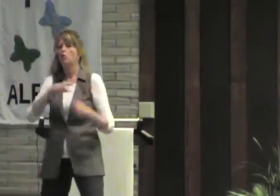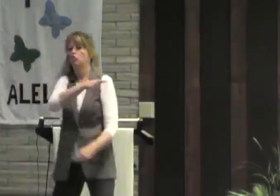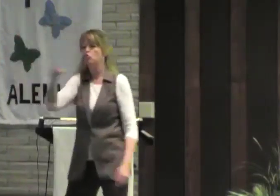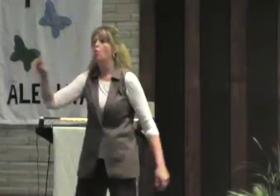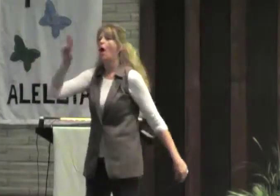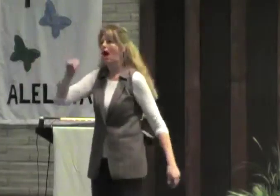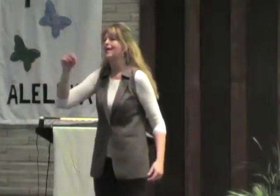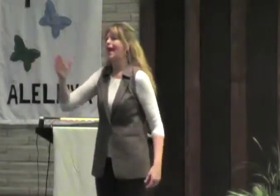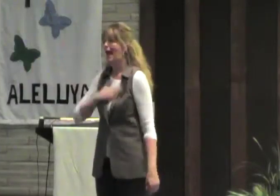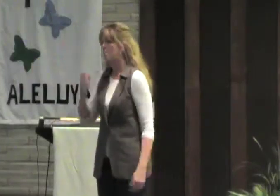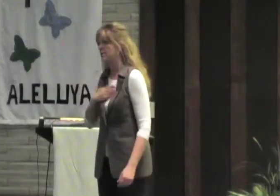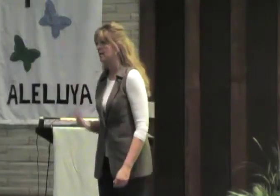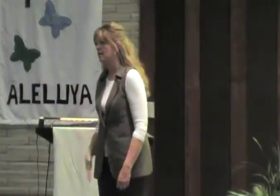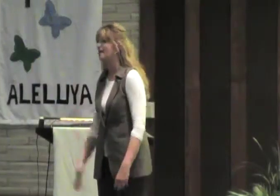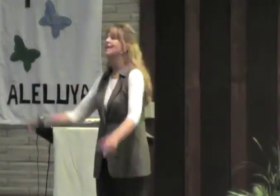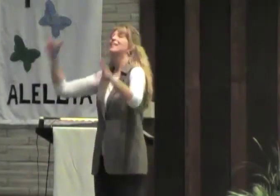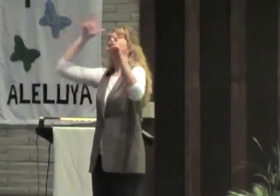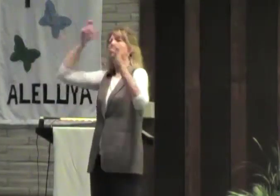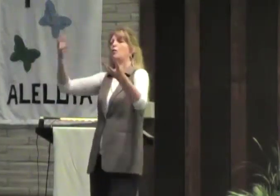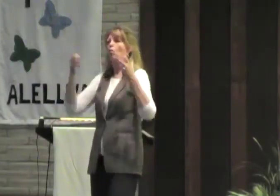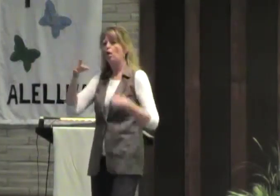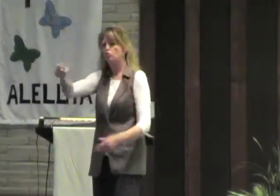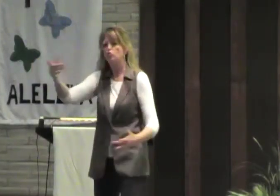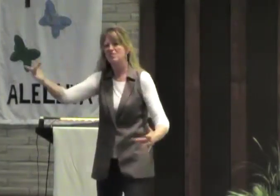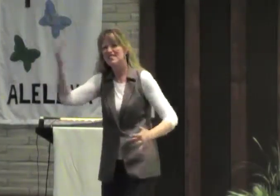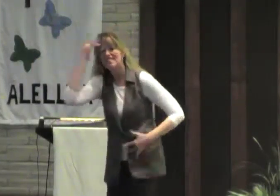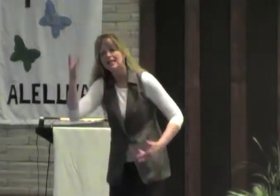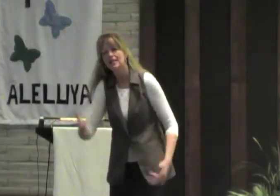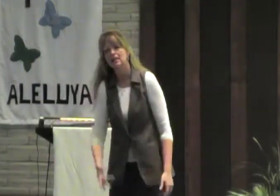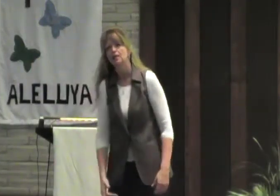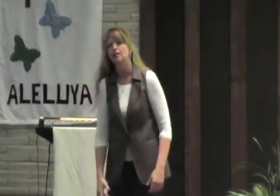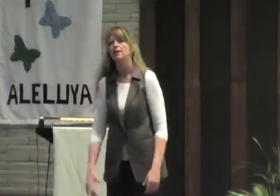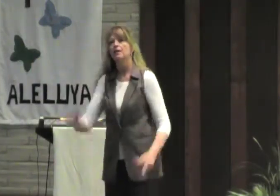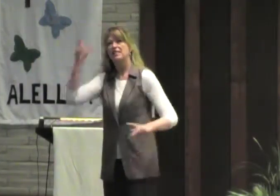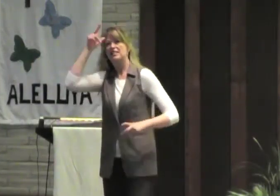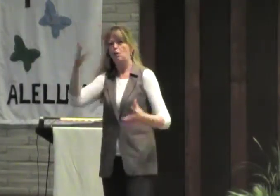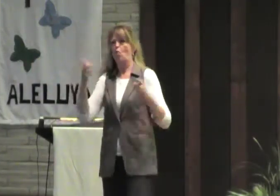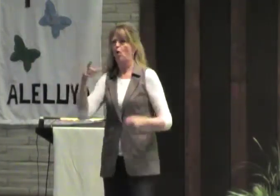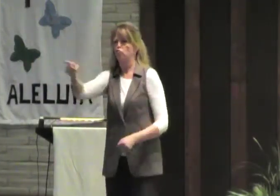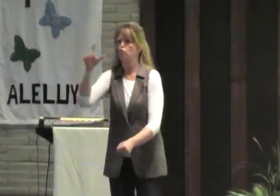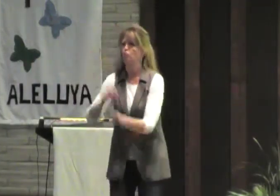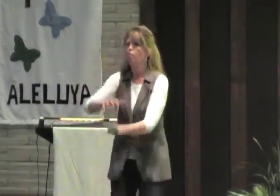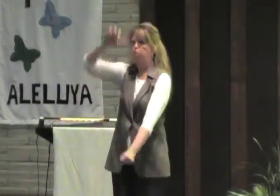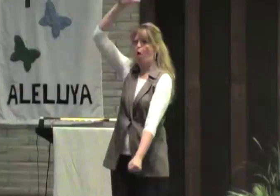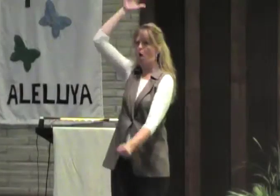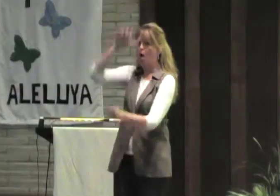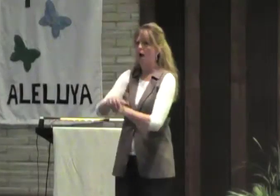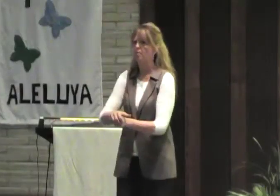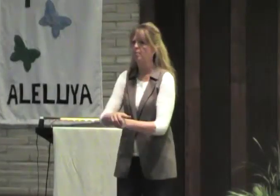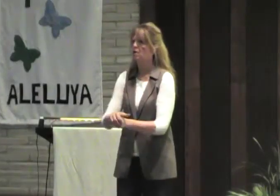Satan wants you unhappy. Satan wants you sick. Satan wants you to blow